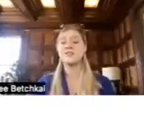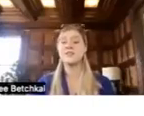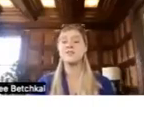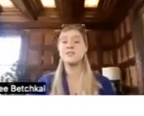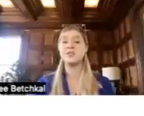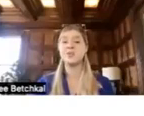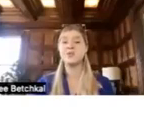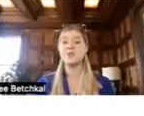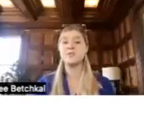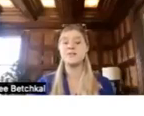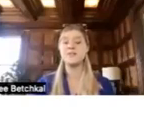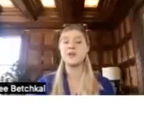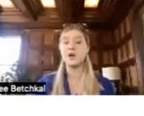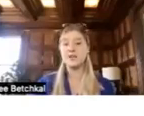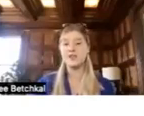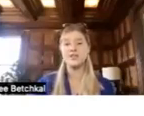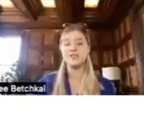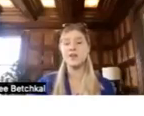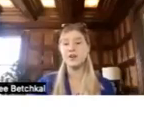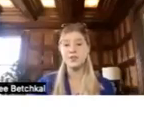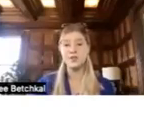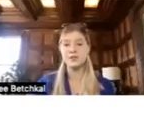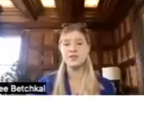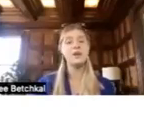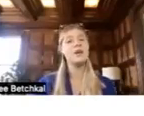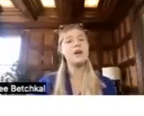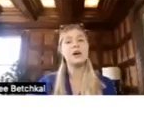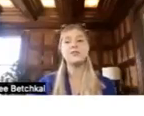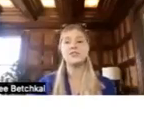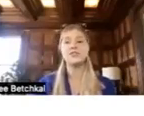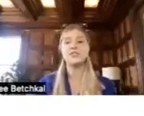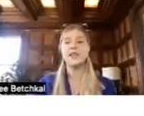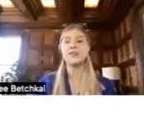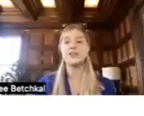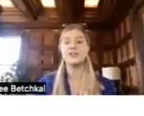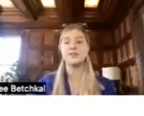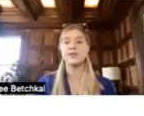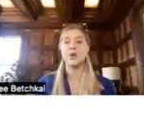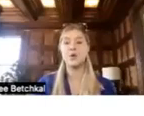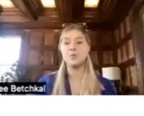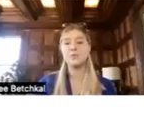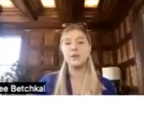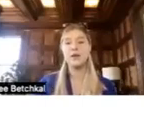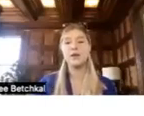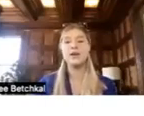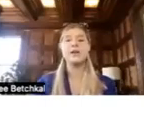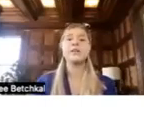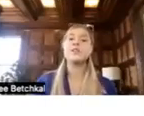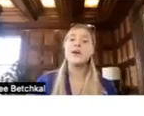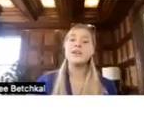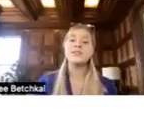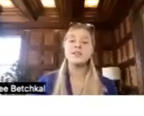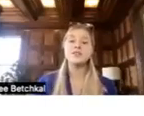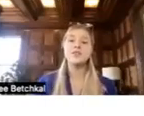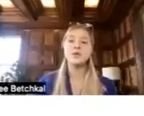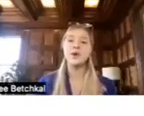that a diverse physician workforce benefits all patients, all students, all physicians, and the healthcare system as a whole. This